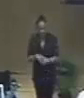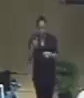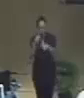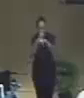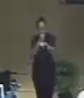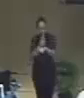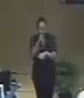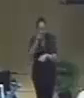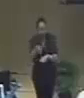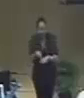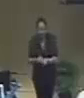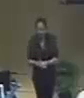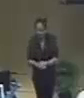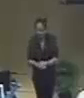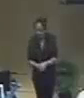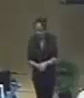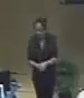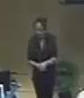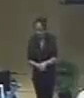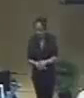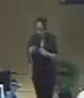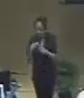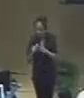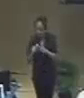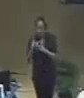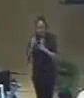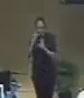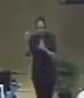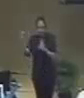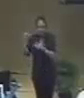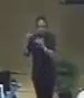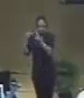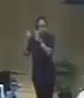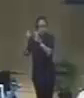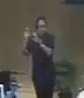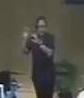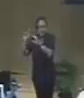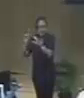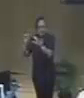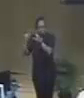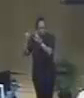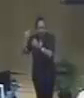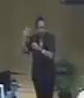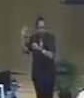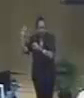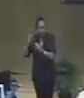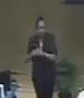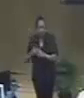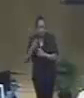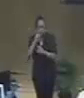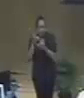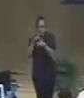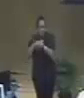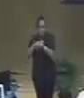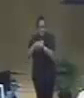weekly information, but also you can set up a topic section. So you can introduce, here's this topic, and we're going to cover that topic